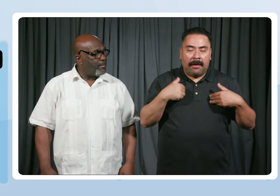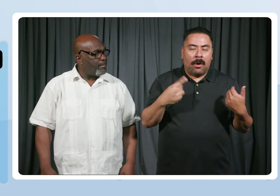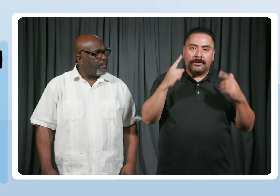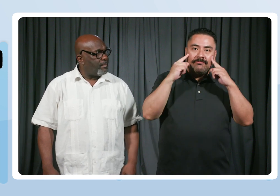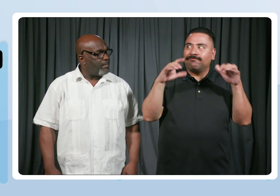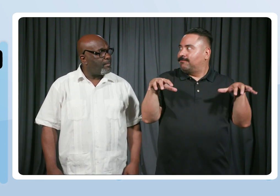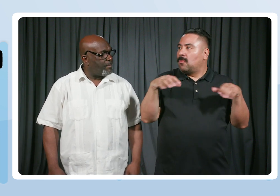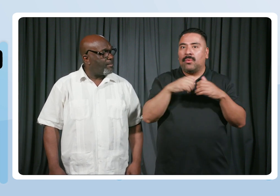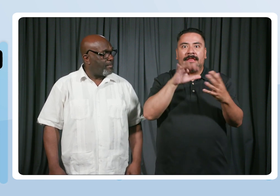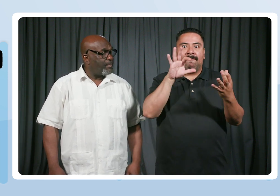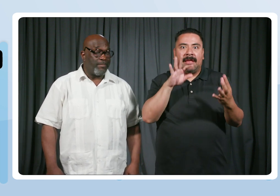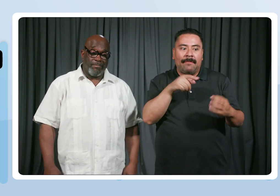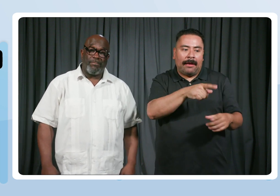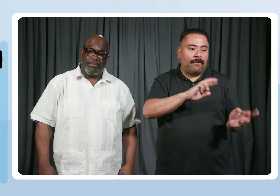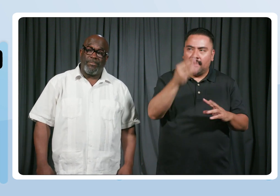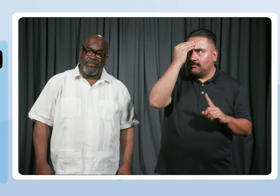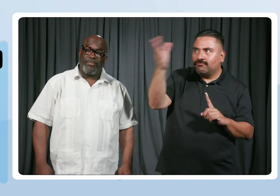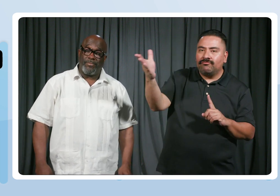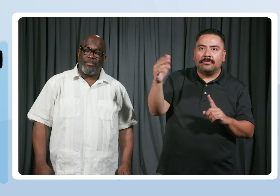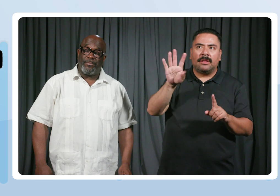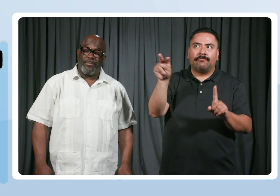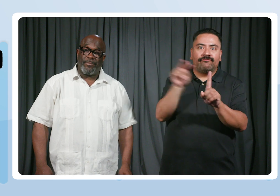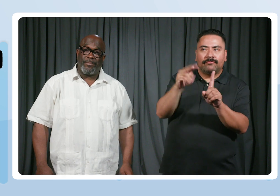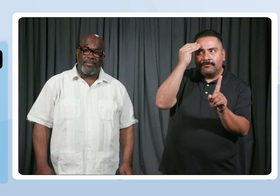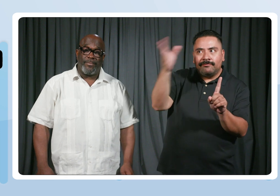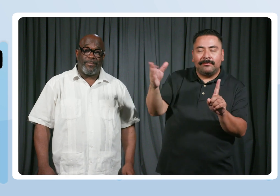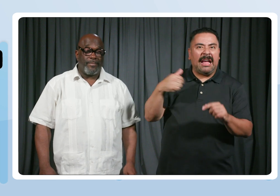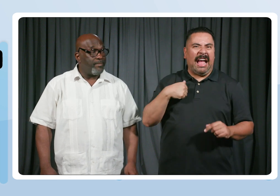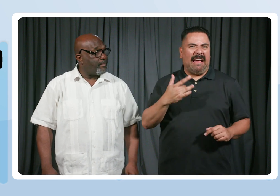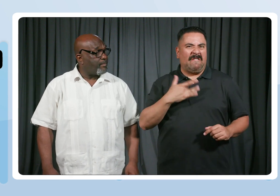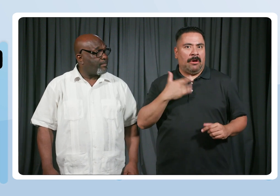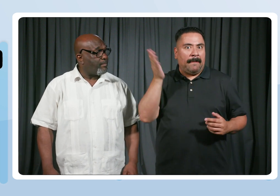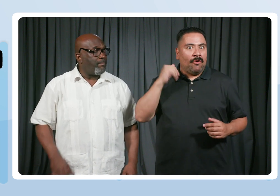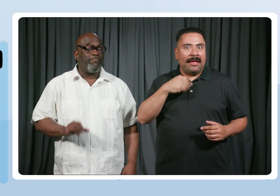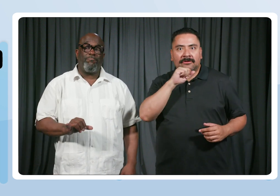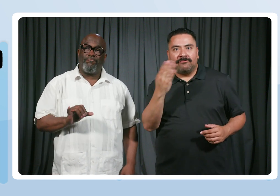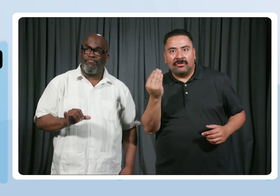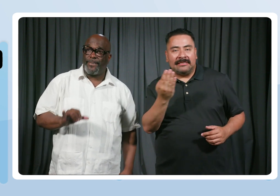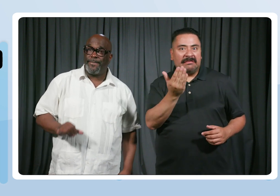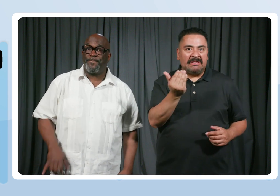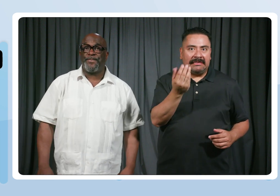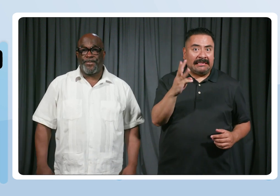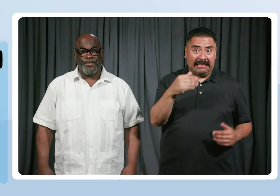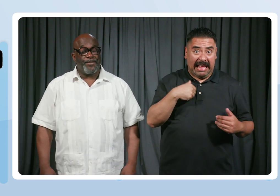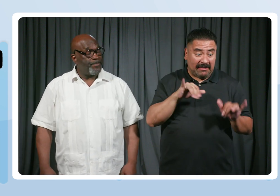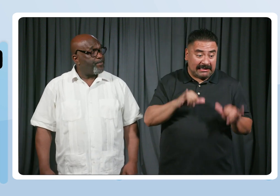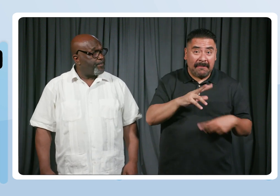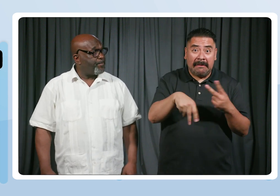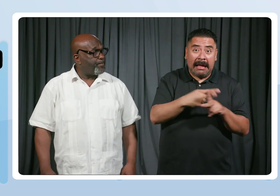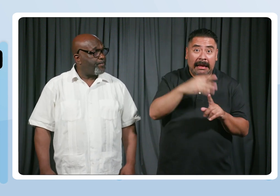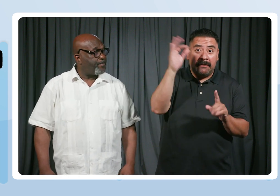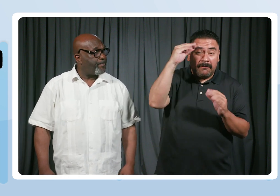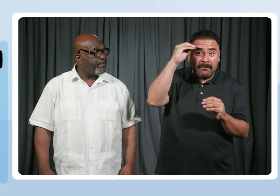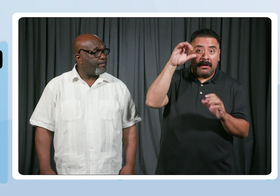away with the feedback that they have or the insight that they have that I don't feel like when I was 14, 15, 16, had that same insight. And if I did, I